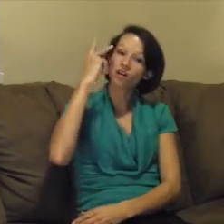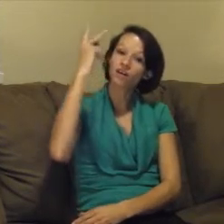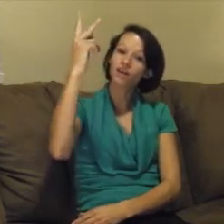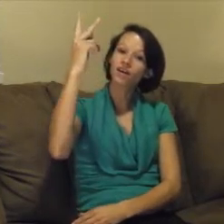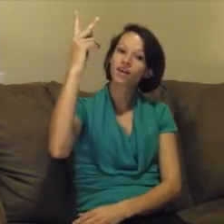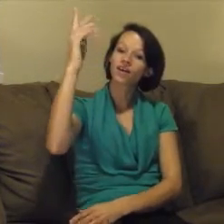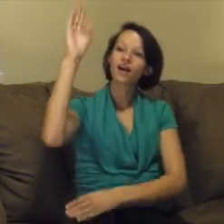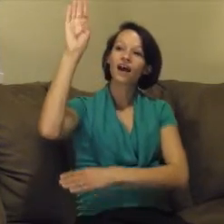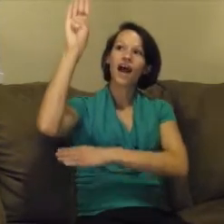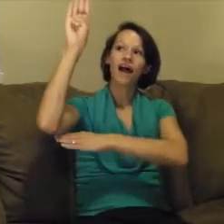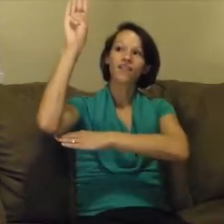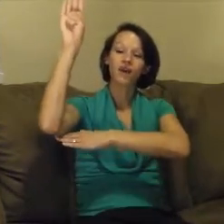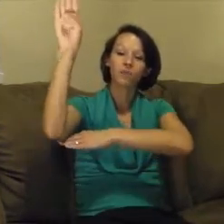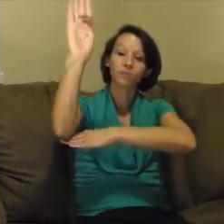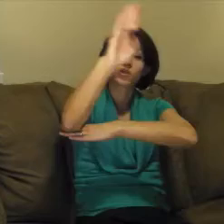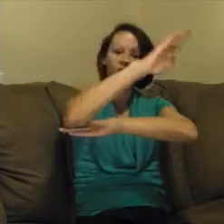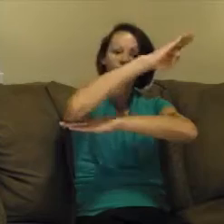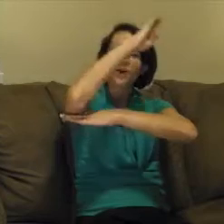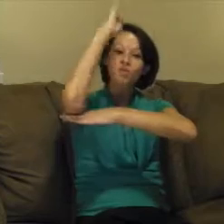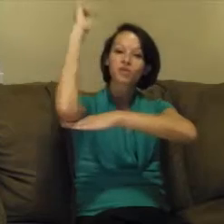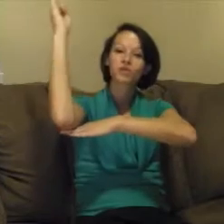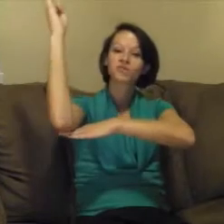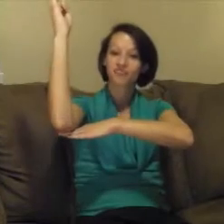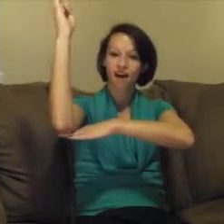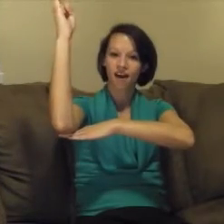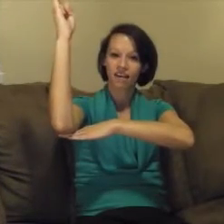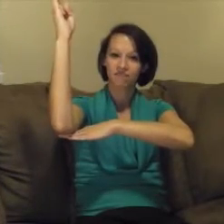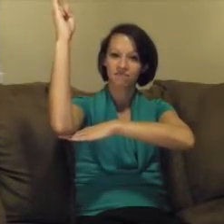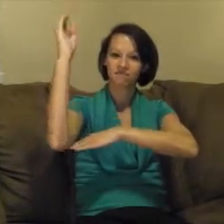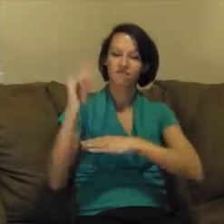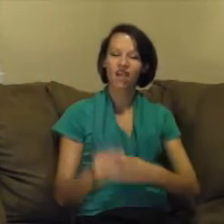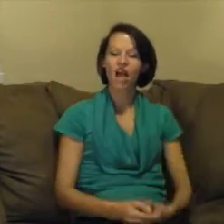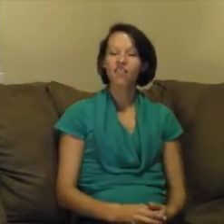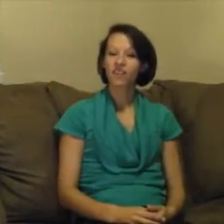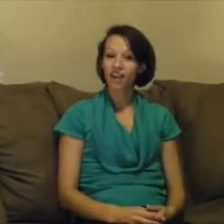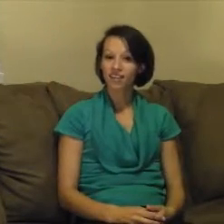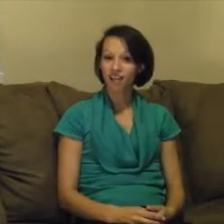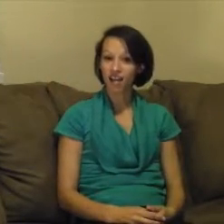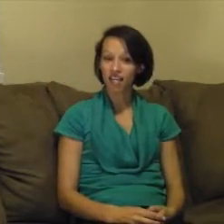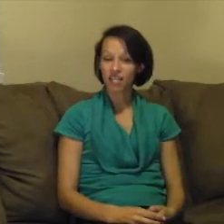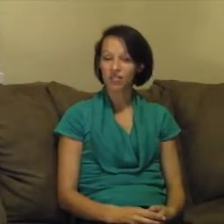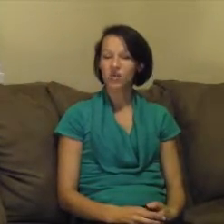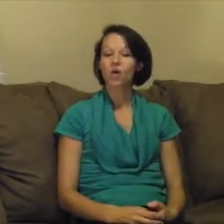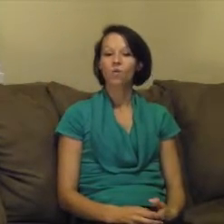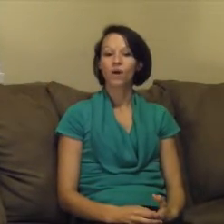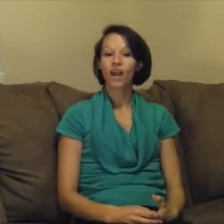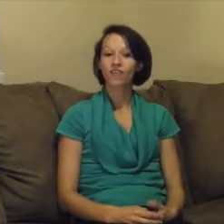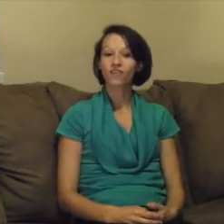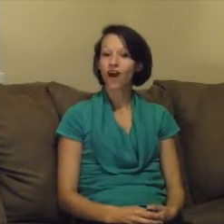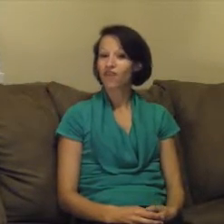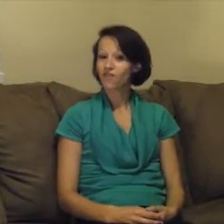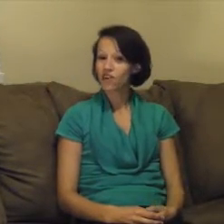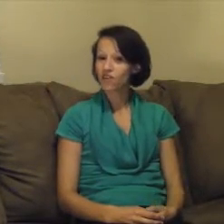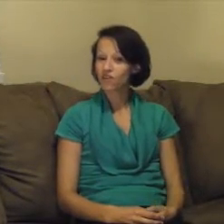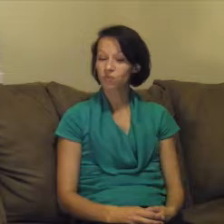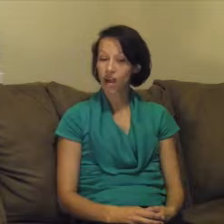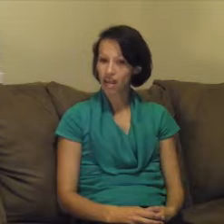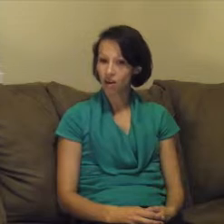look at the blue, blue sky. The next line is, whenever I feel the rain on